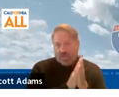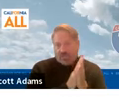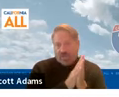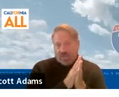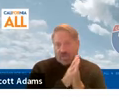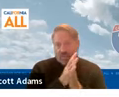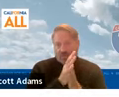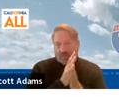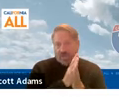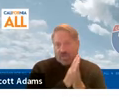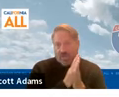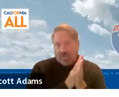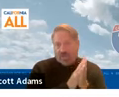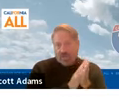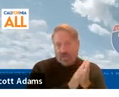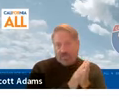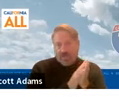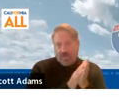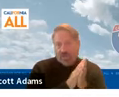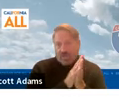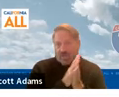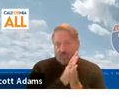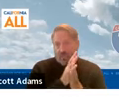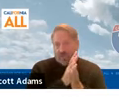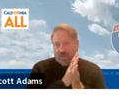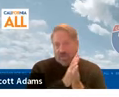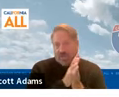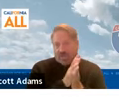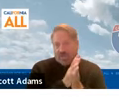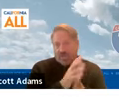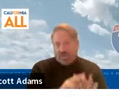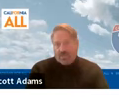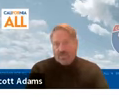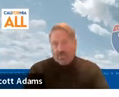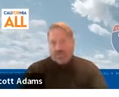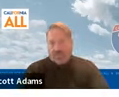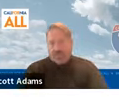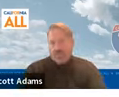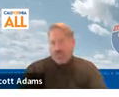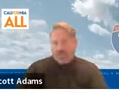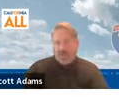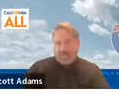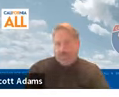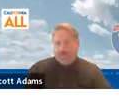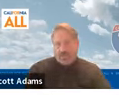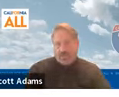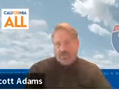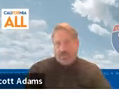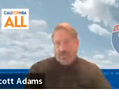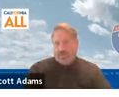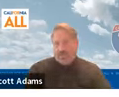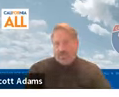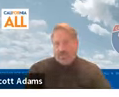it widely throughout your communities. We do have an outreach toolkit that has materials, you know, pre-drafted